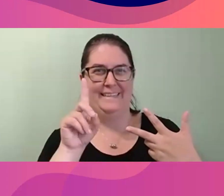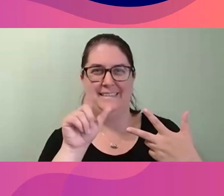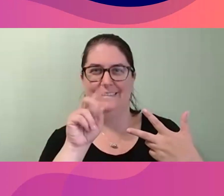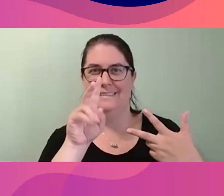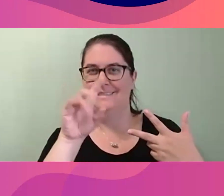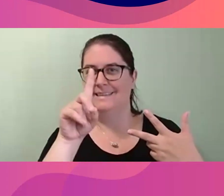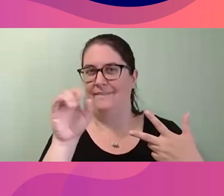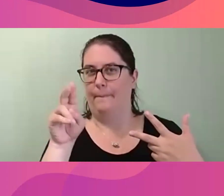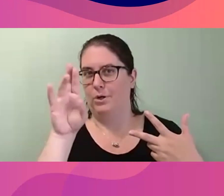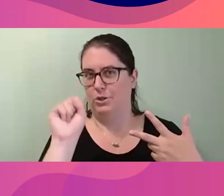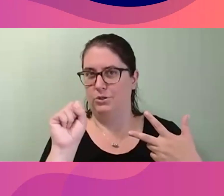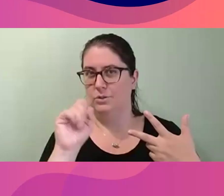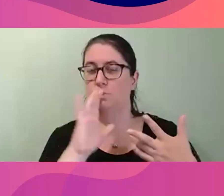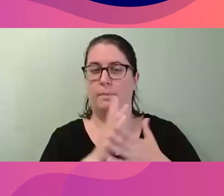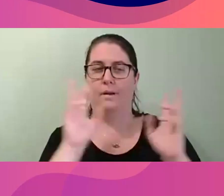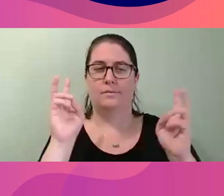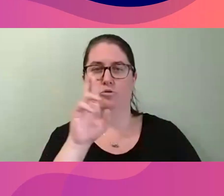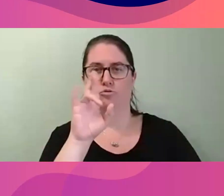will talk a little bit about RISE.